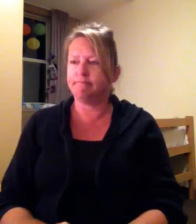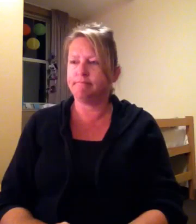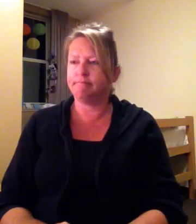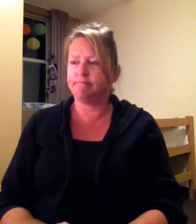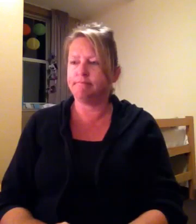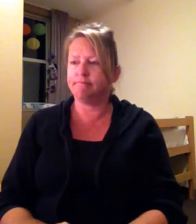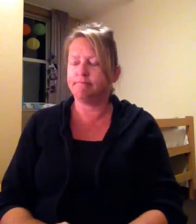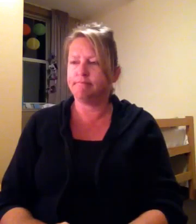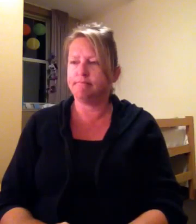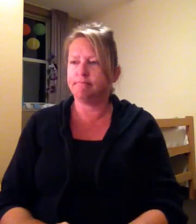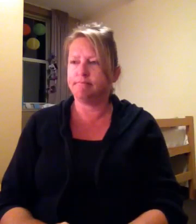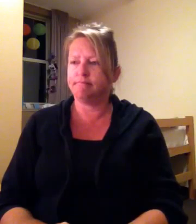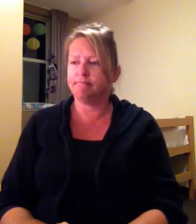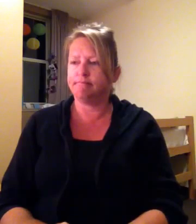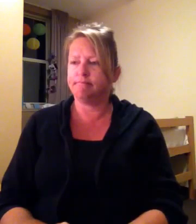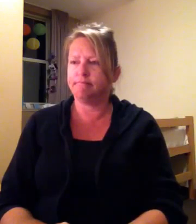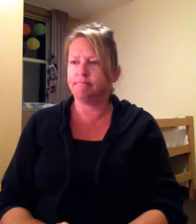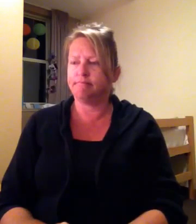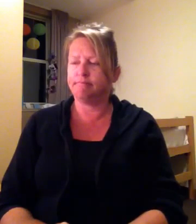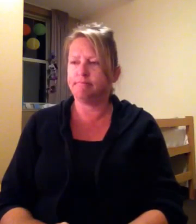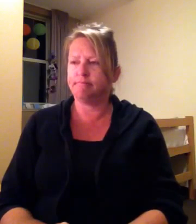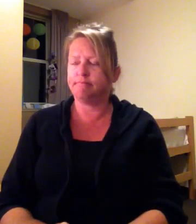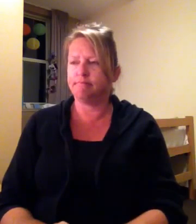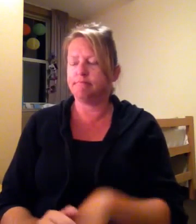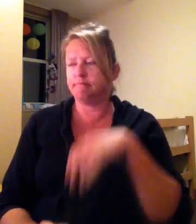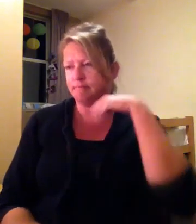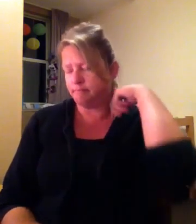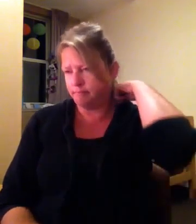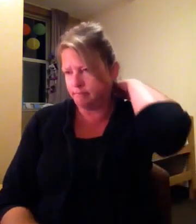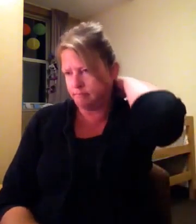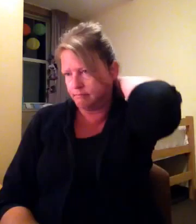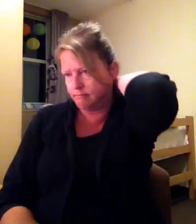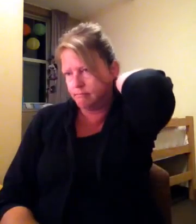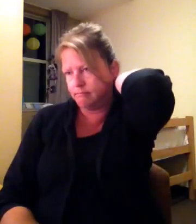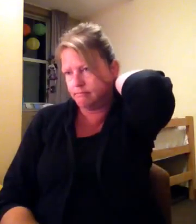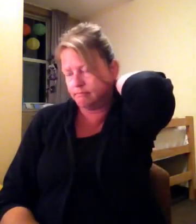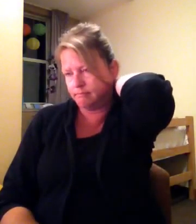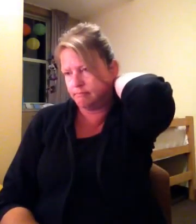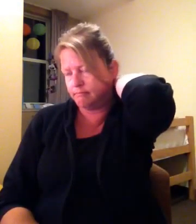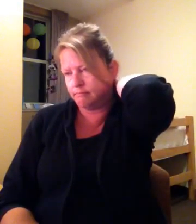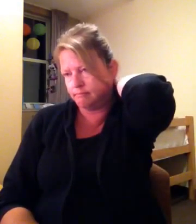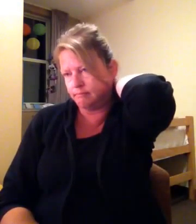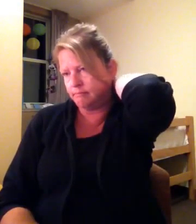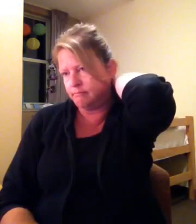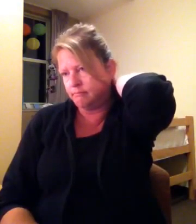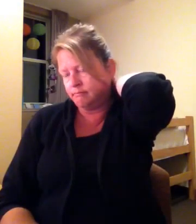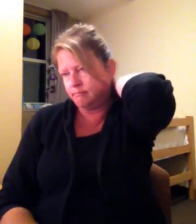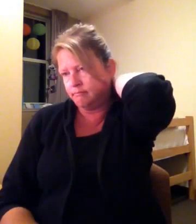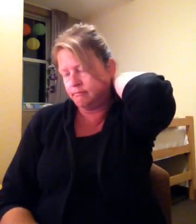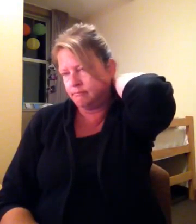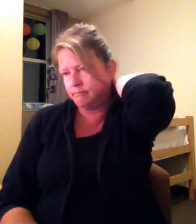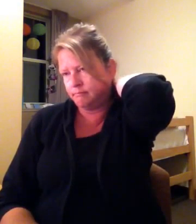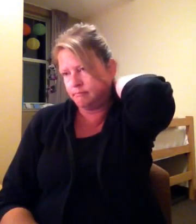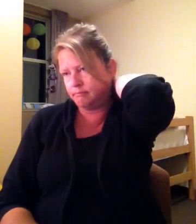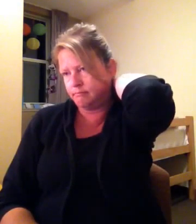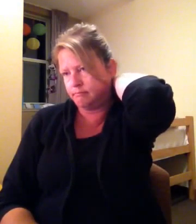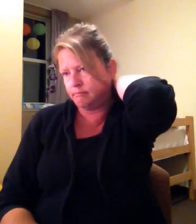credits. So for example, like one of the courses you have to take is Intro to Art. And that would